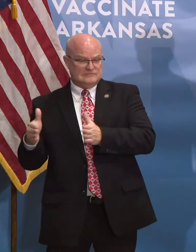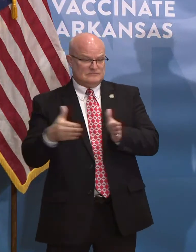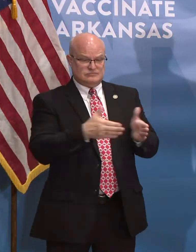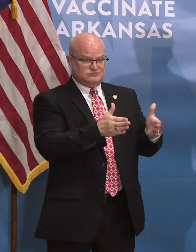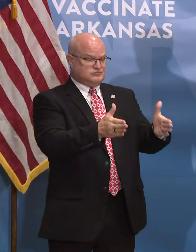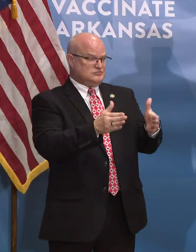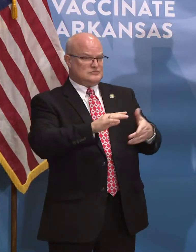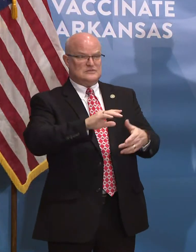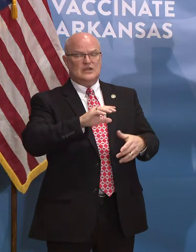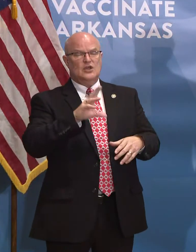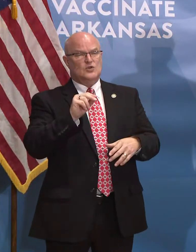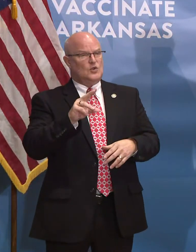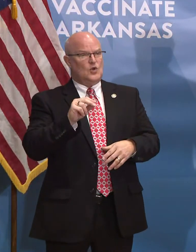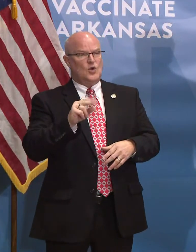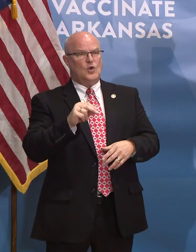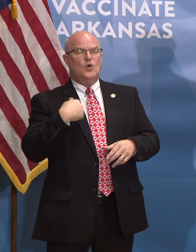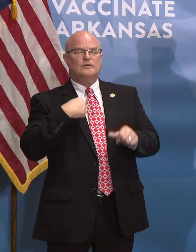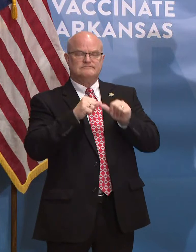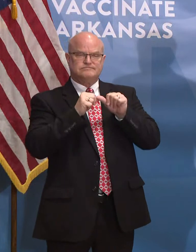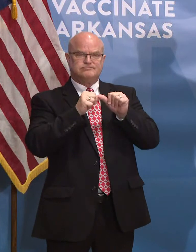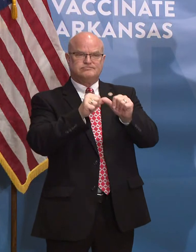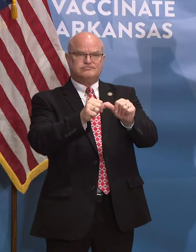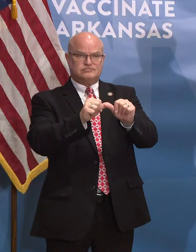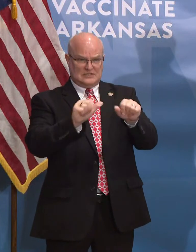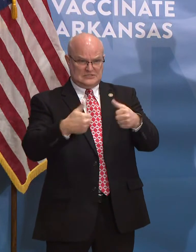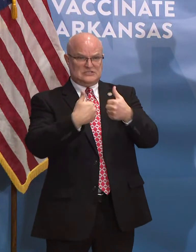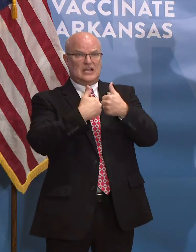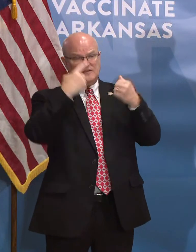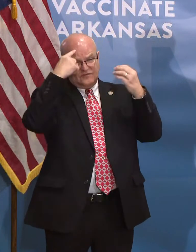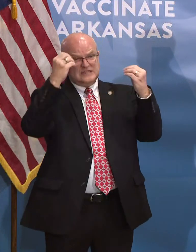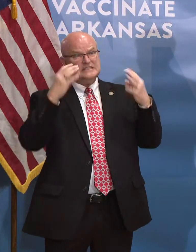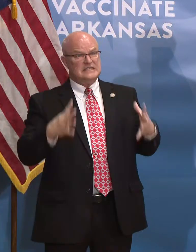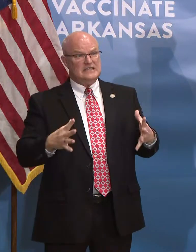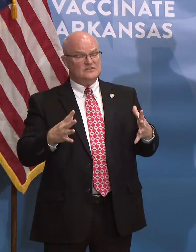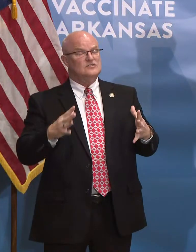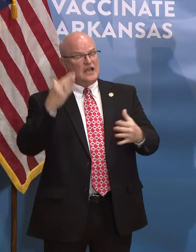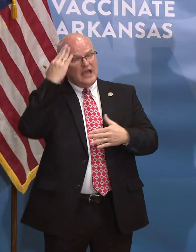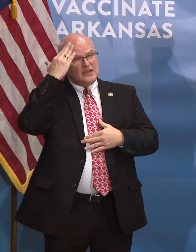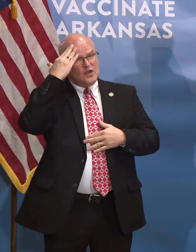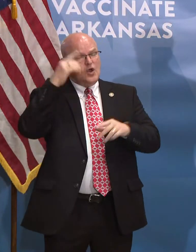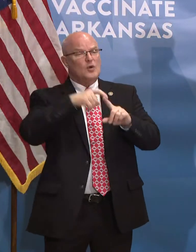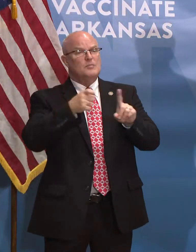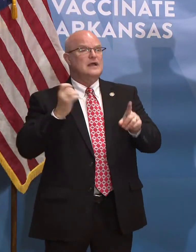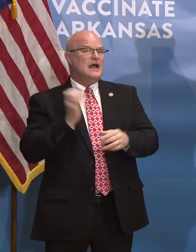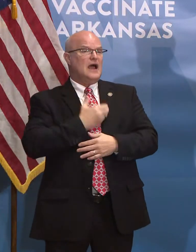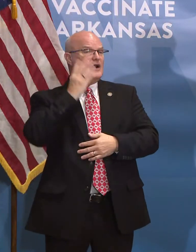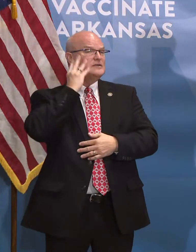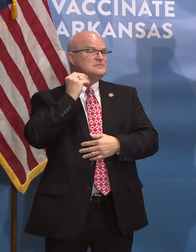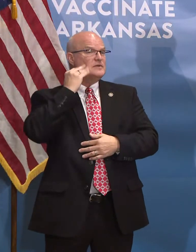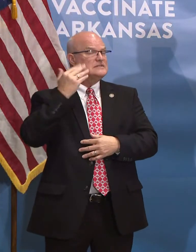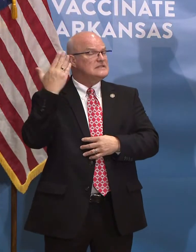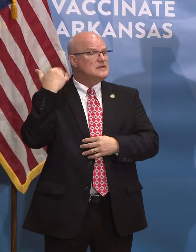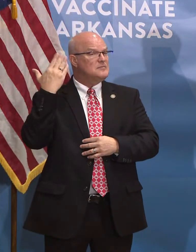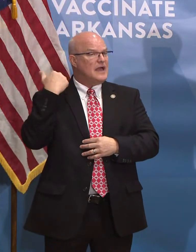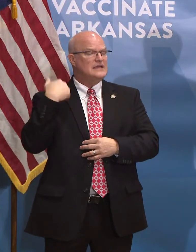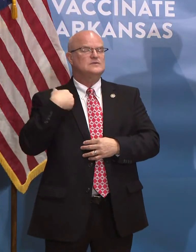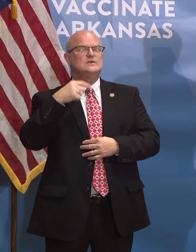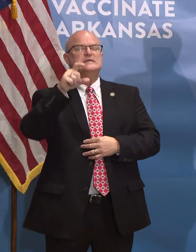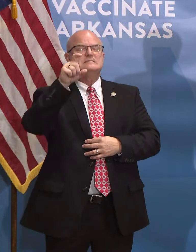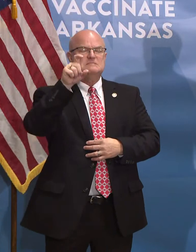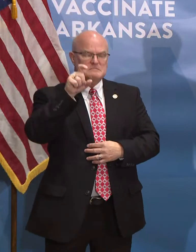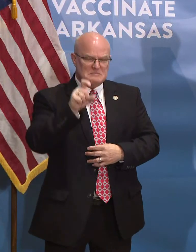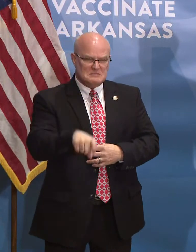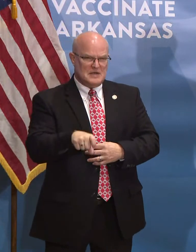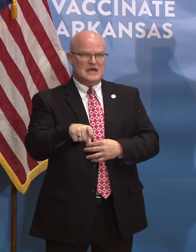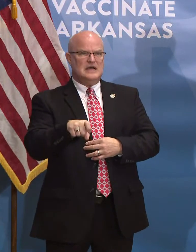this is a challenge to our educators, to our teachers, but I think it's clear from our experience in the past that we have to be